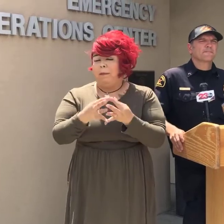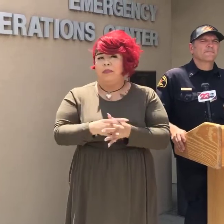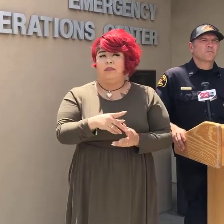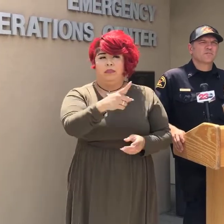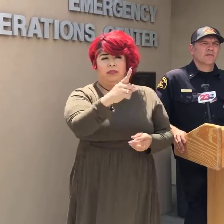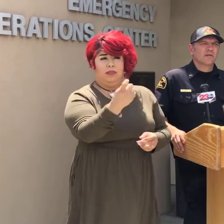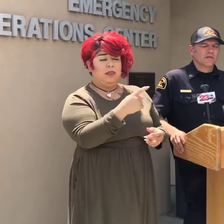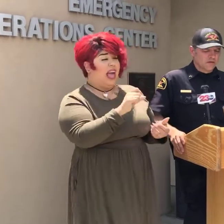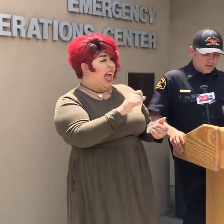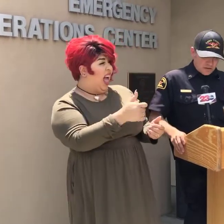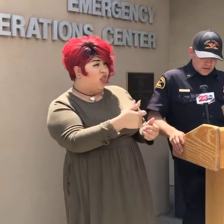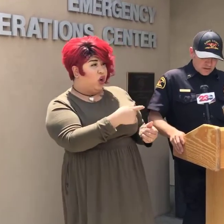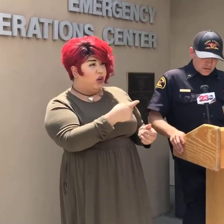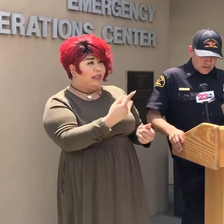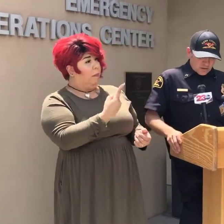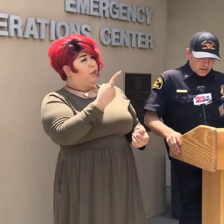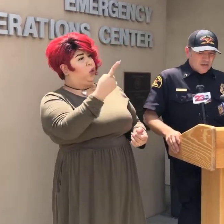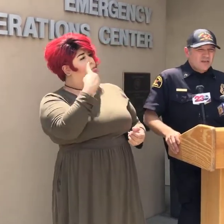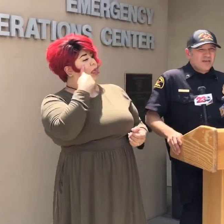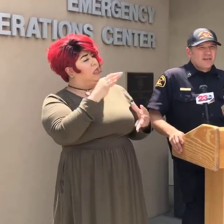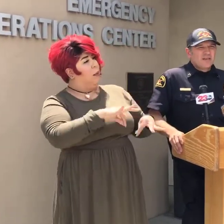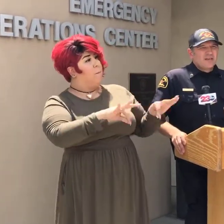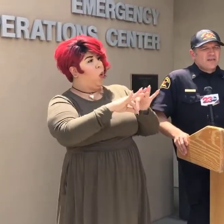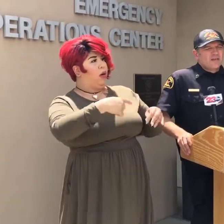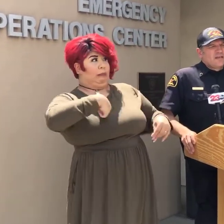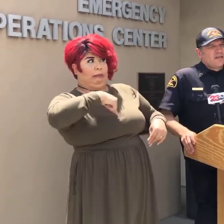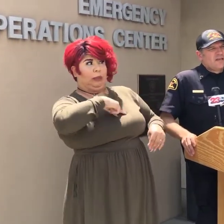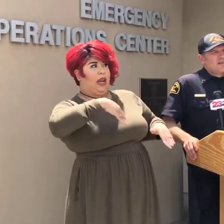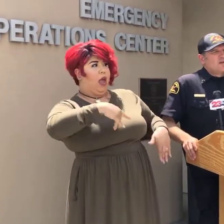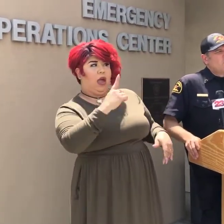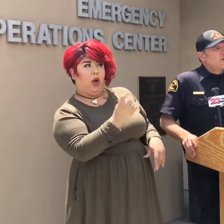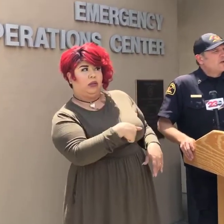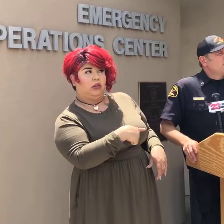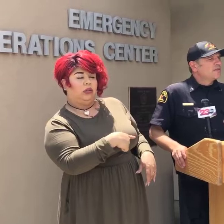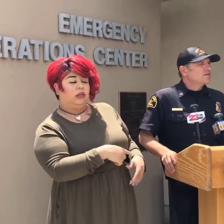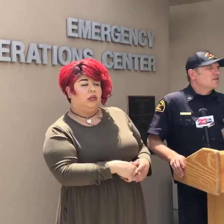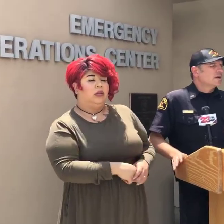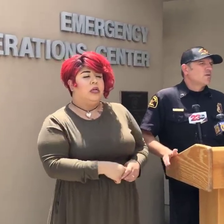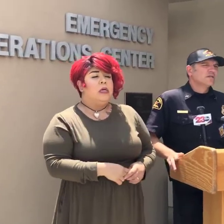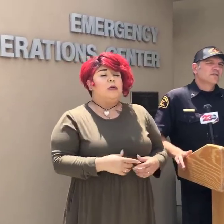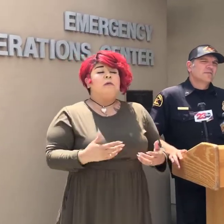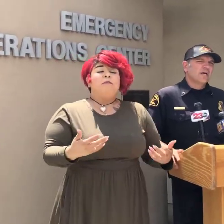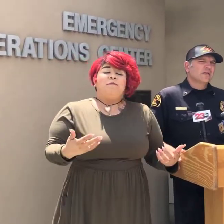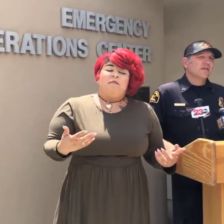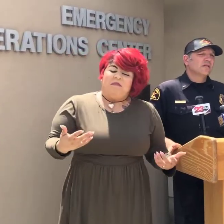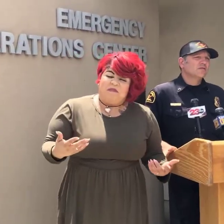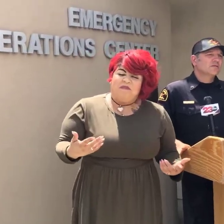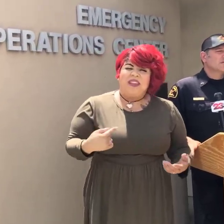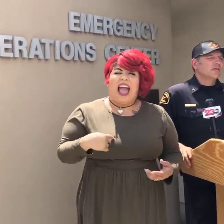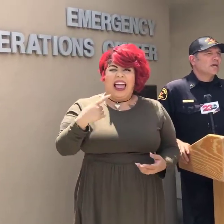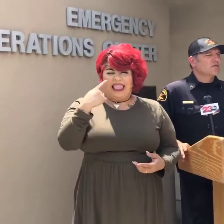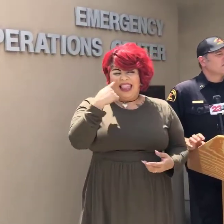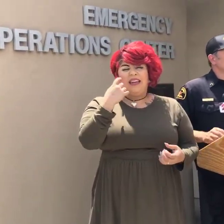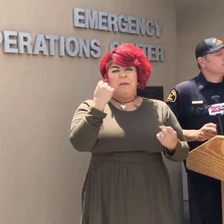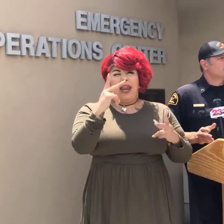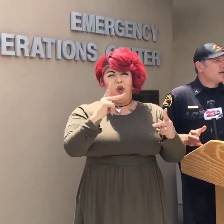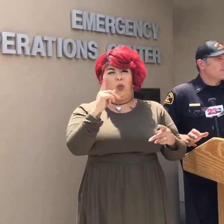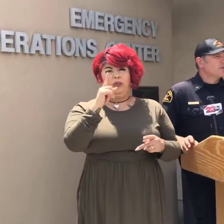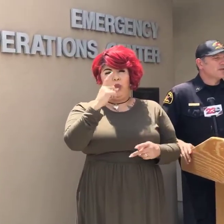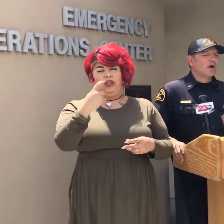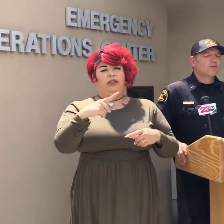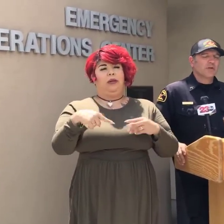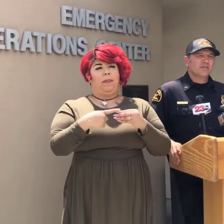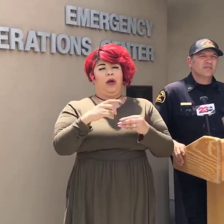Is there anything else you find important that we haven't asked you about that you want to talk about? Well, I think there's a lot of questions about the EOC, or the